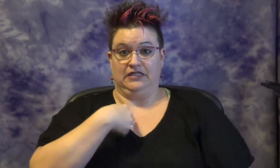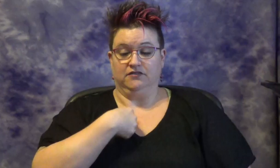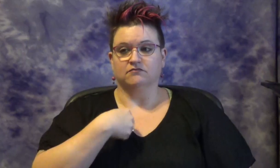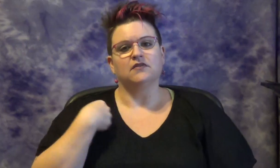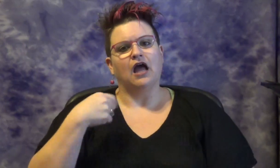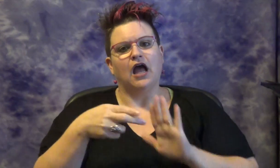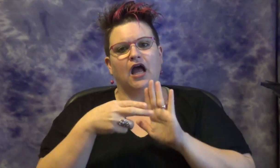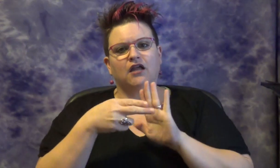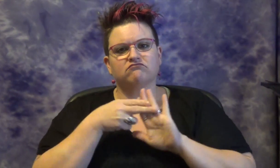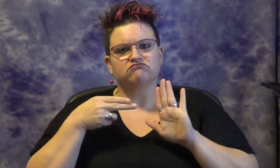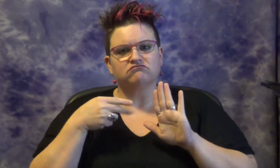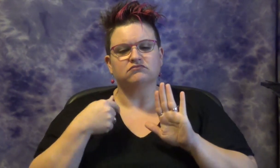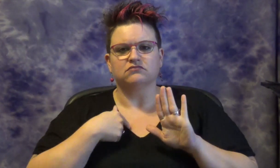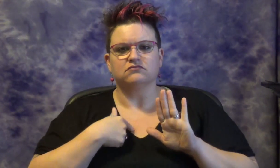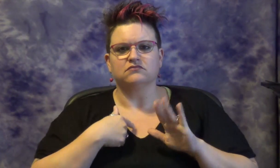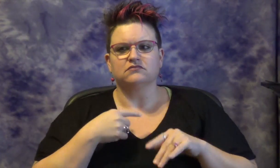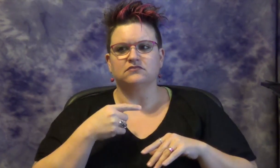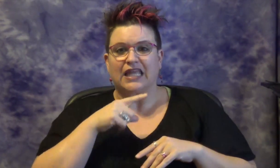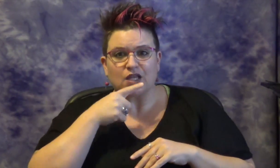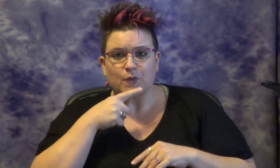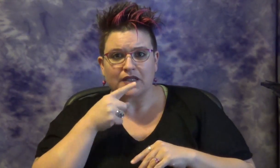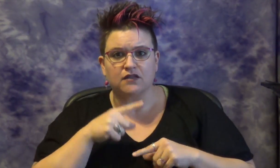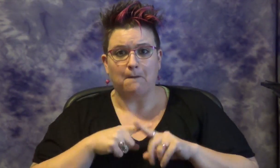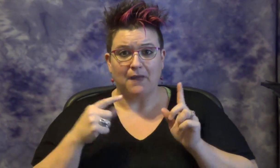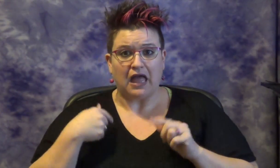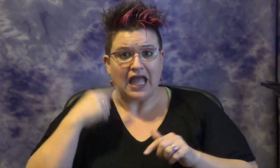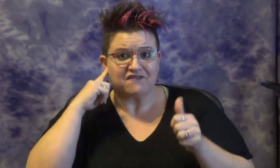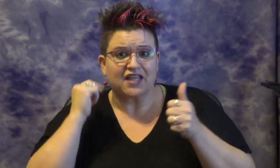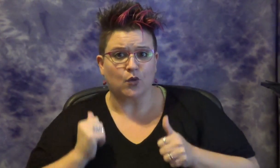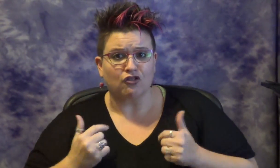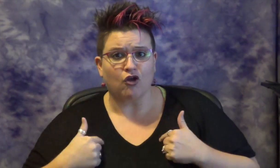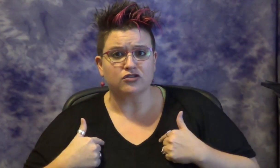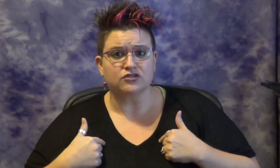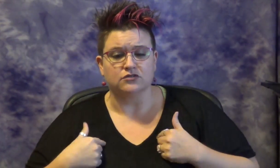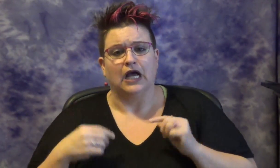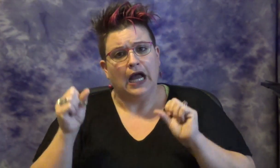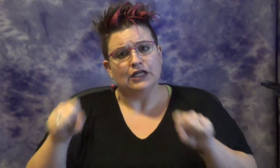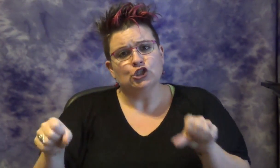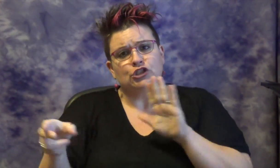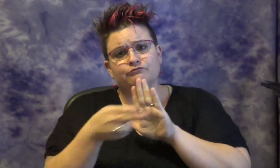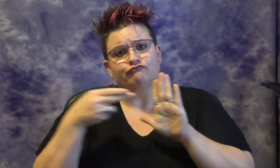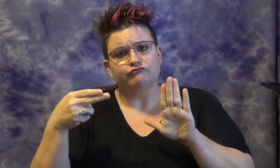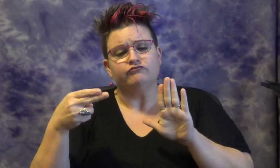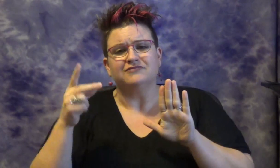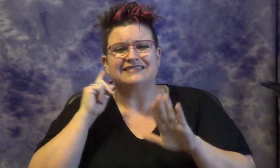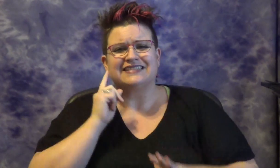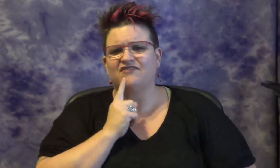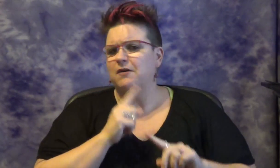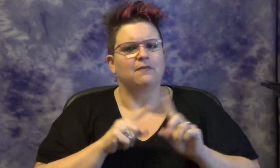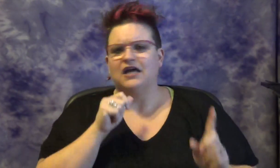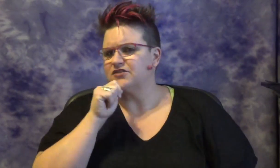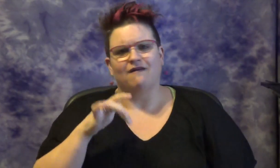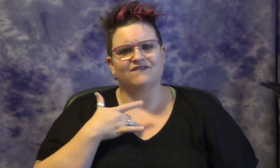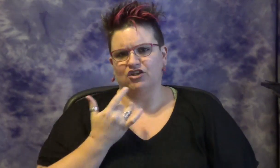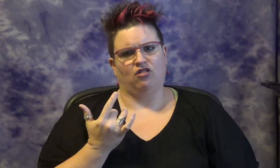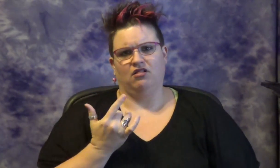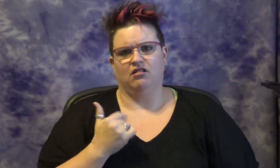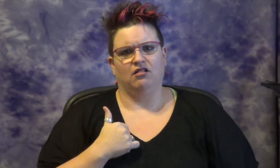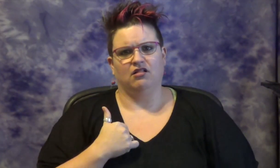people that have hearing loss, like for example, like for myself, okay, I have hearing loss. I'm hearing, but I have a hearing loss, and I could label myself as